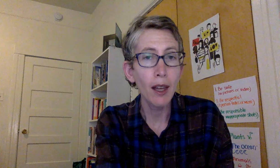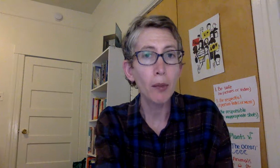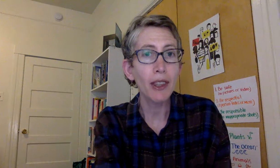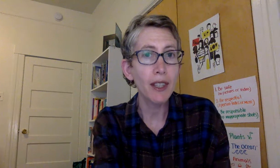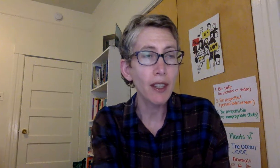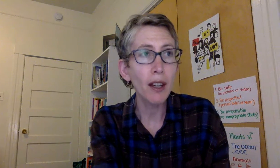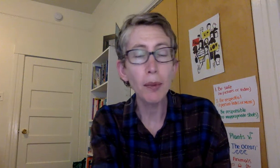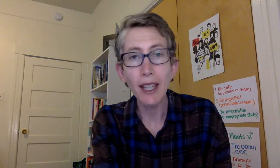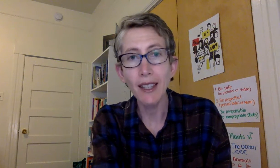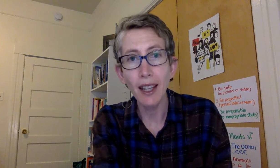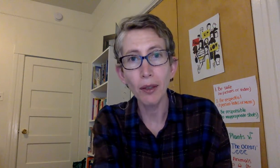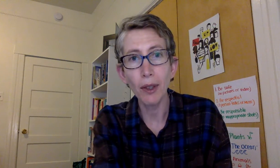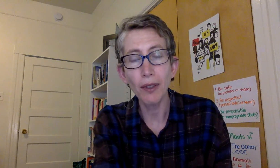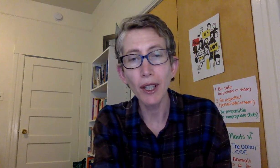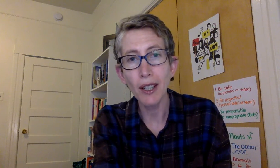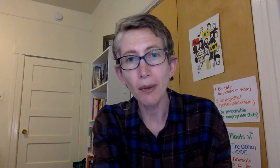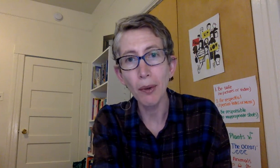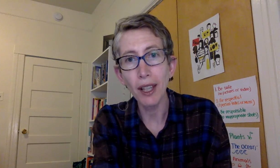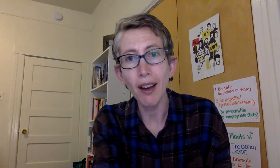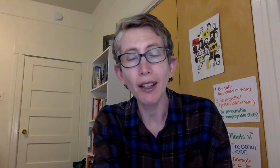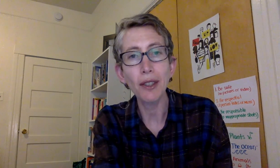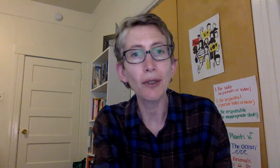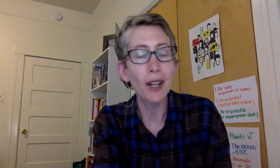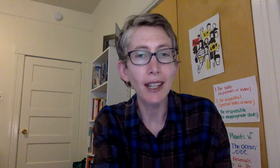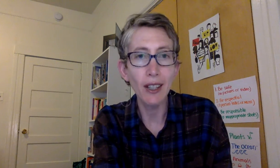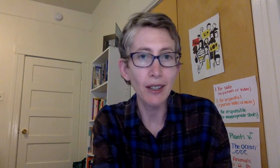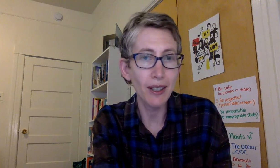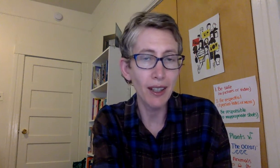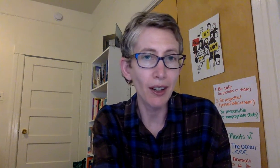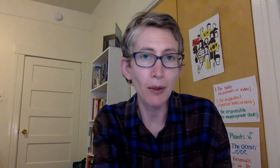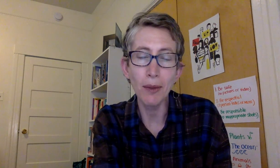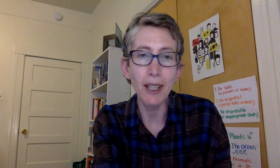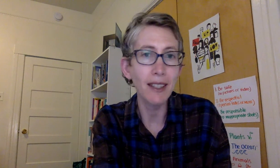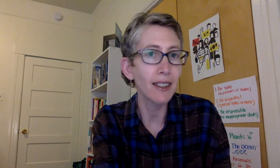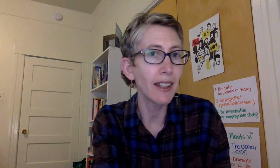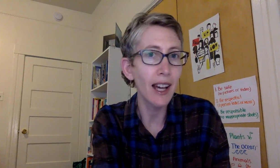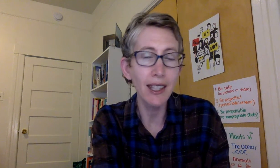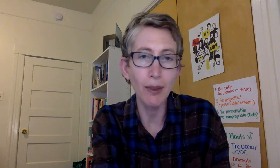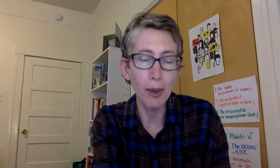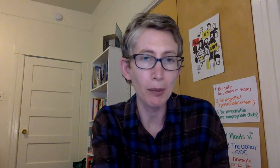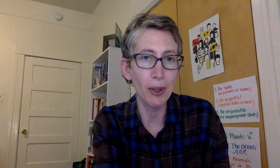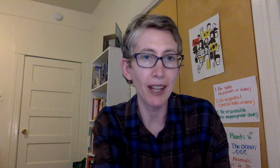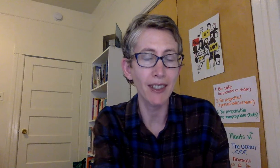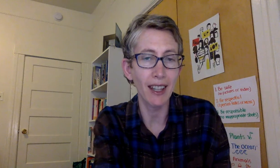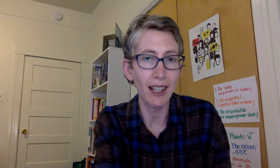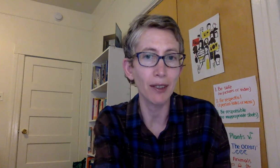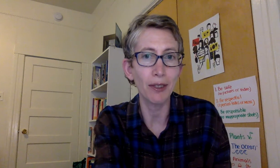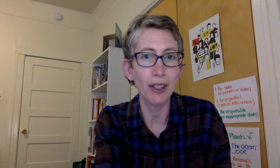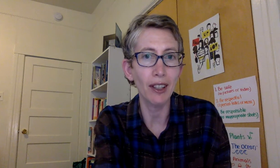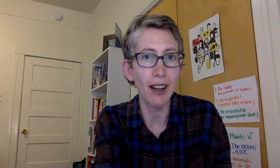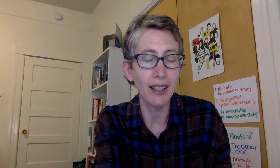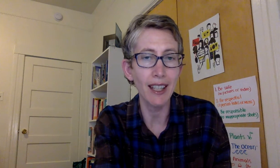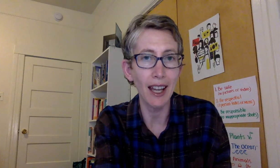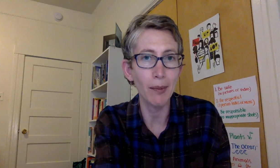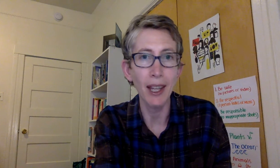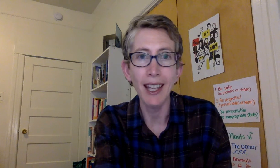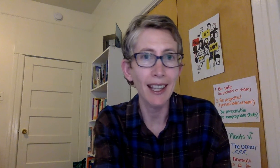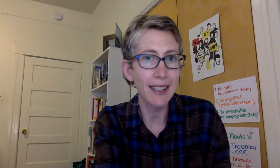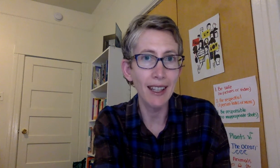But the song Peace Like a River is what we call a traditional song, which means lots of people have sung it for a long time. It's not